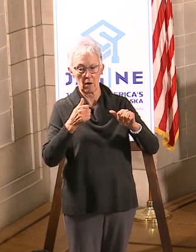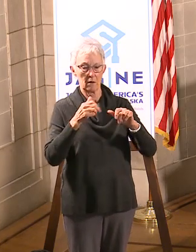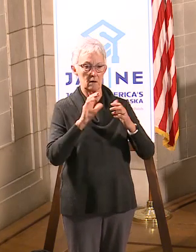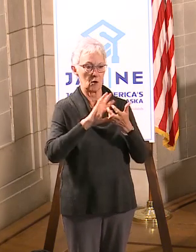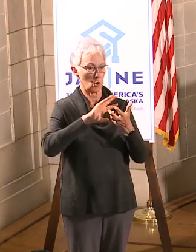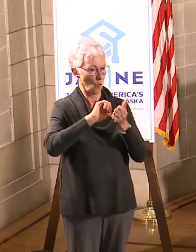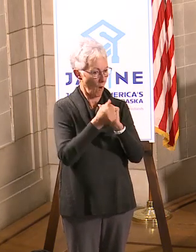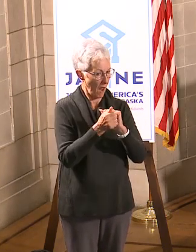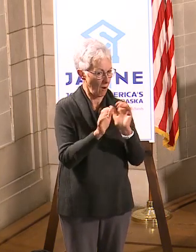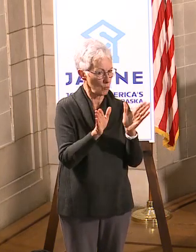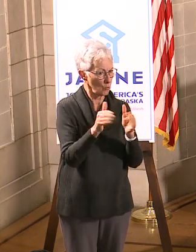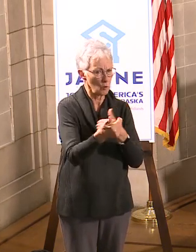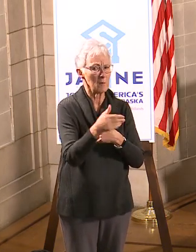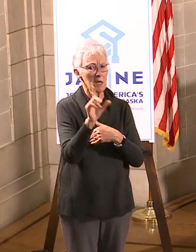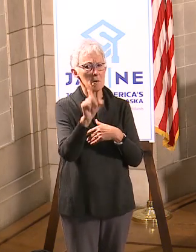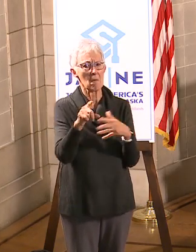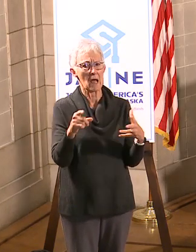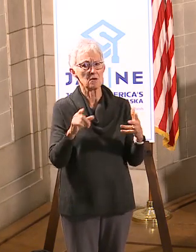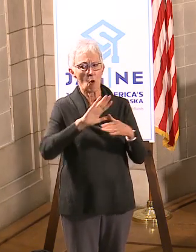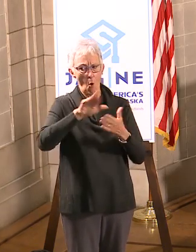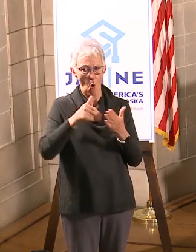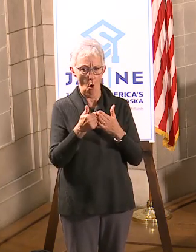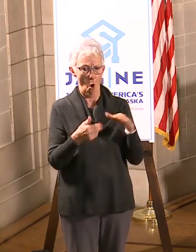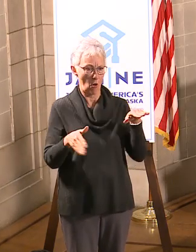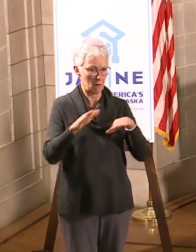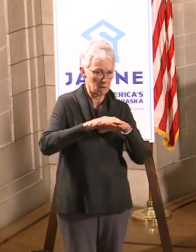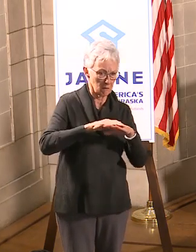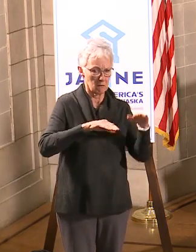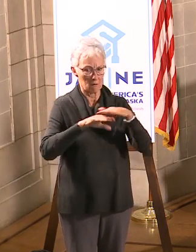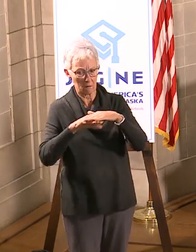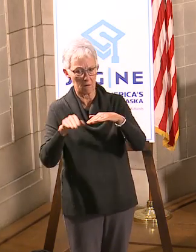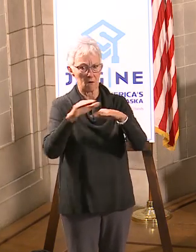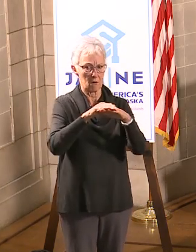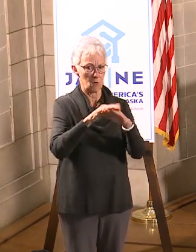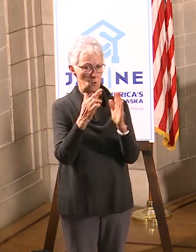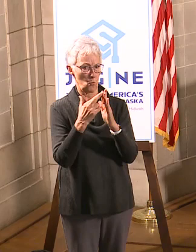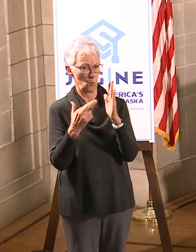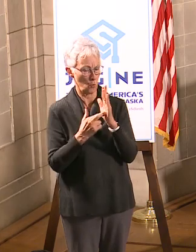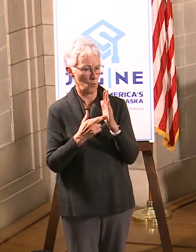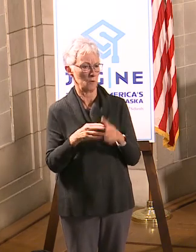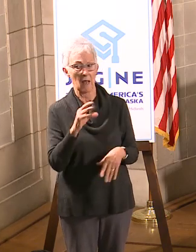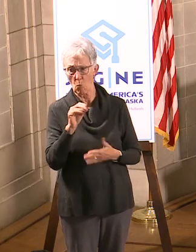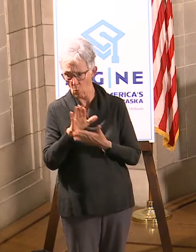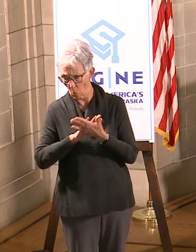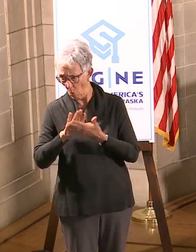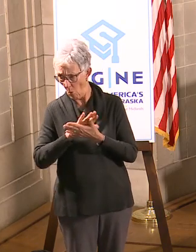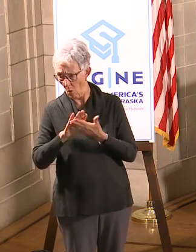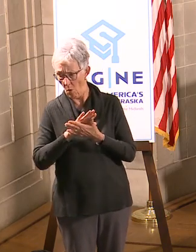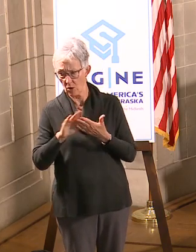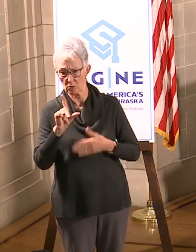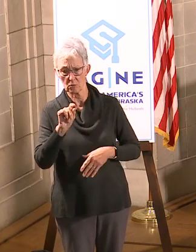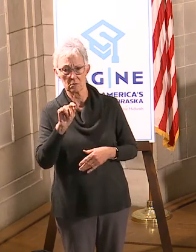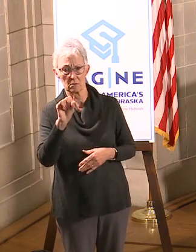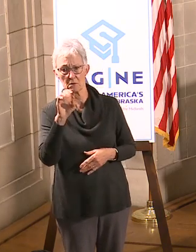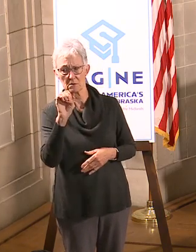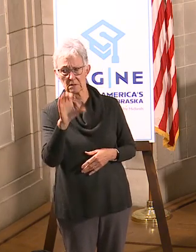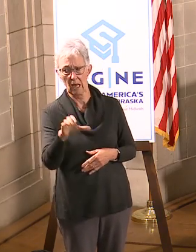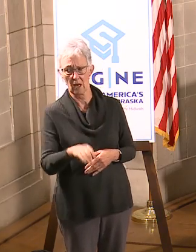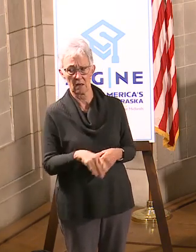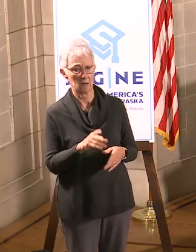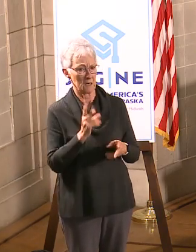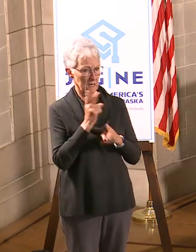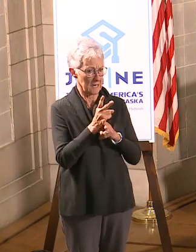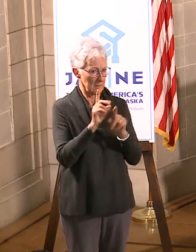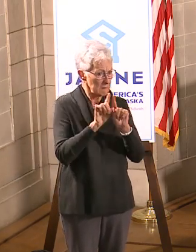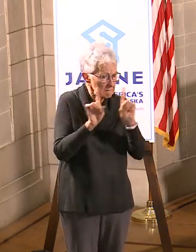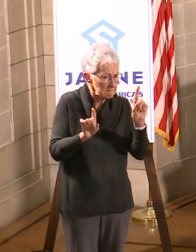of wearing the mask when you go to the store. Make sure you wash your hands for 20 seconds often. Keep that 6 foot of distance between you and other people. Stay